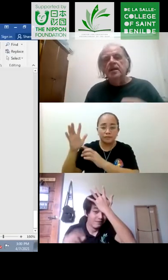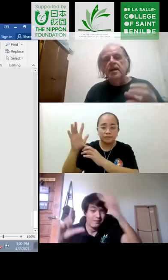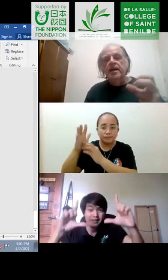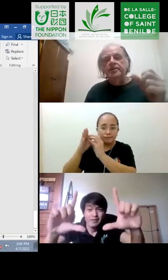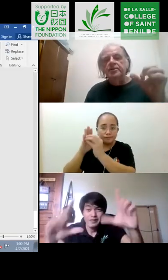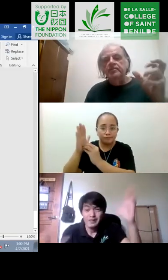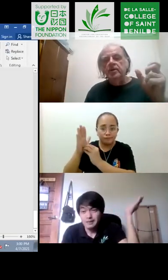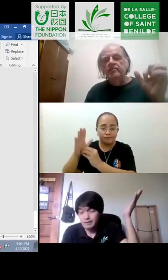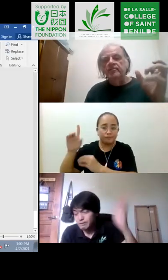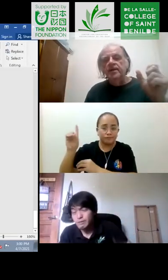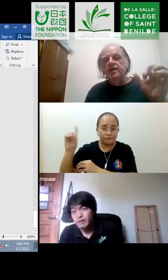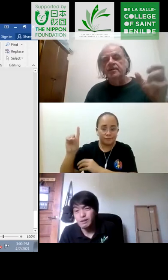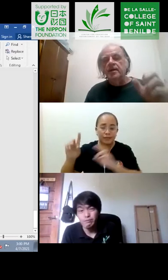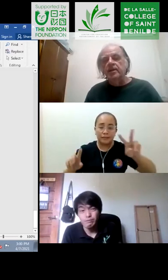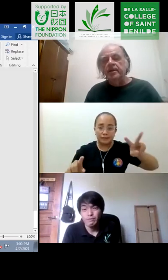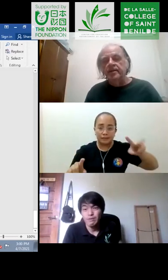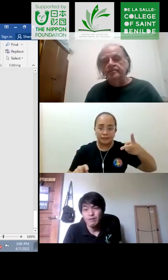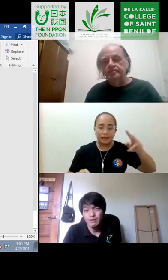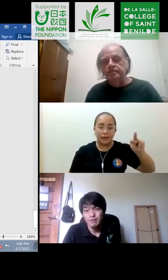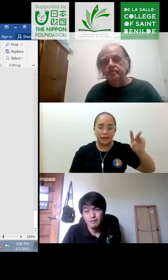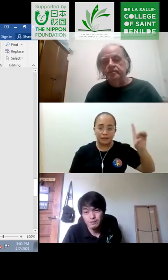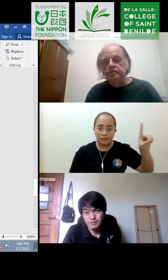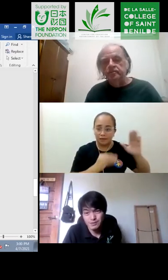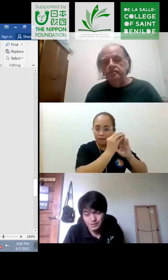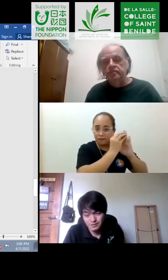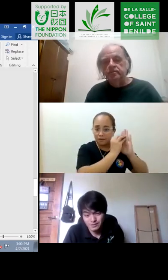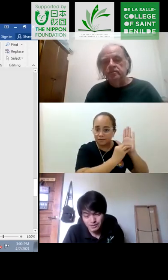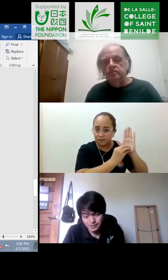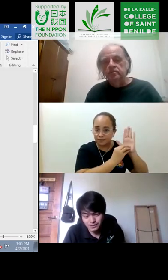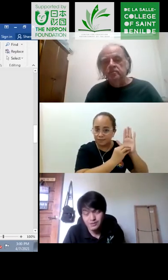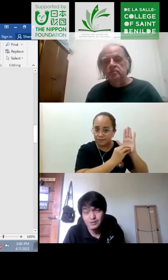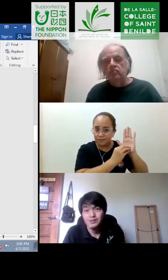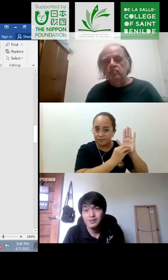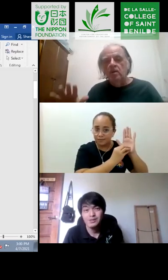Second, hand shape of the non-dominant hand.